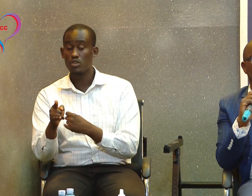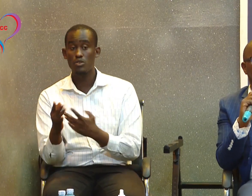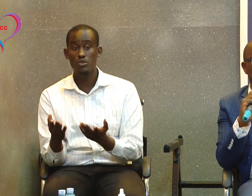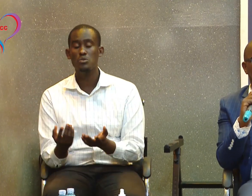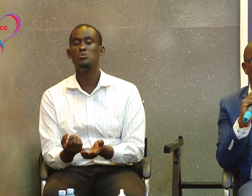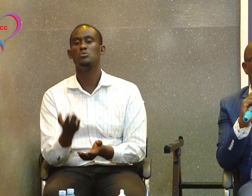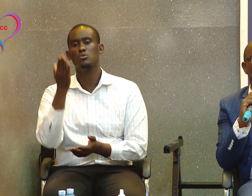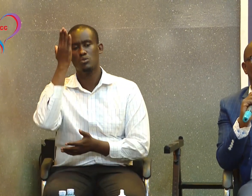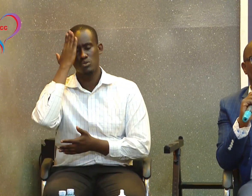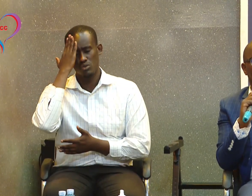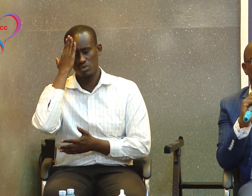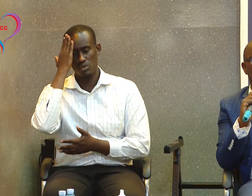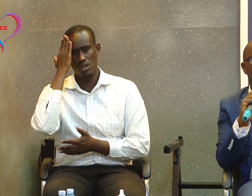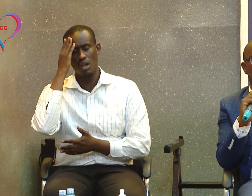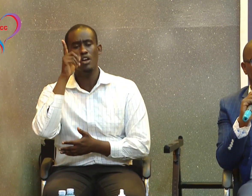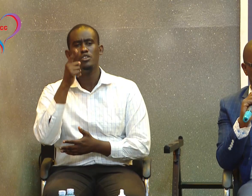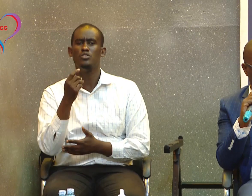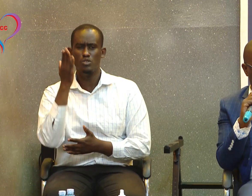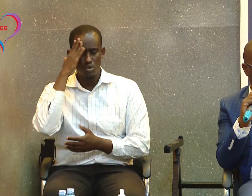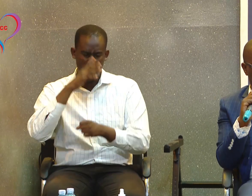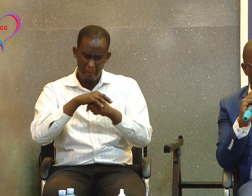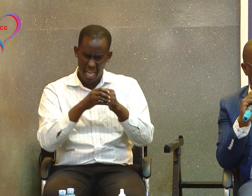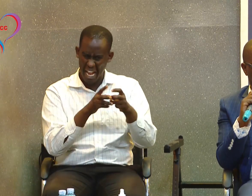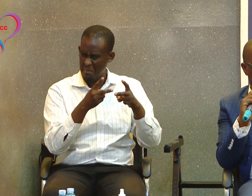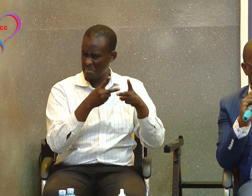its beginning, so you will not determine its end.